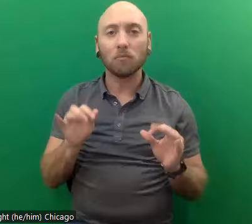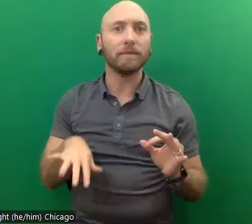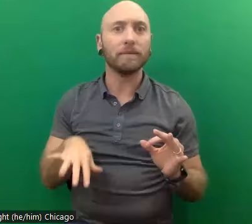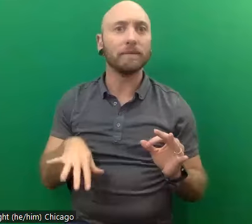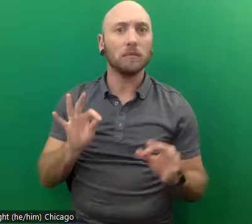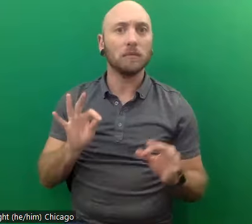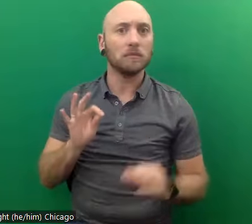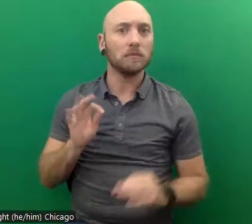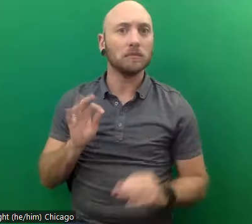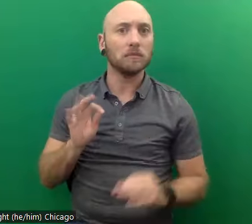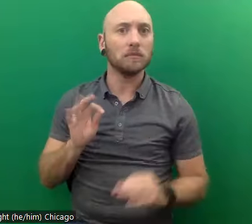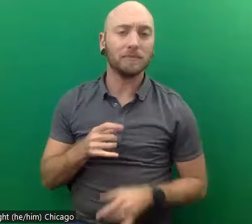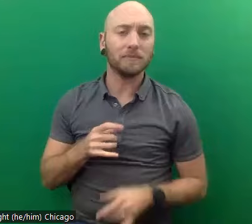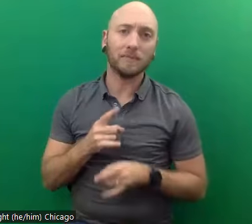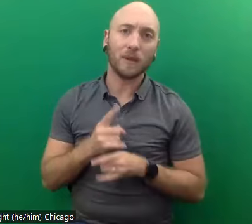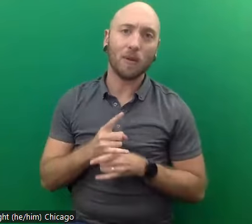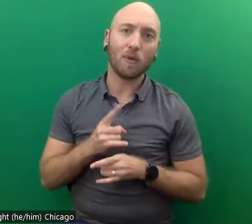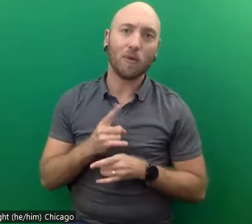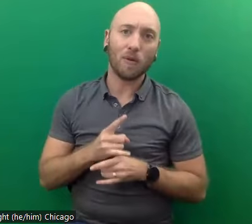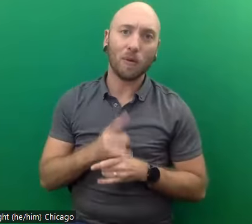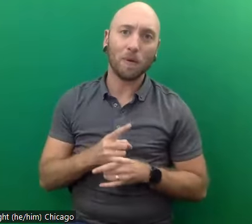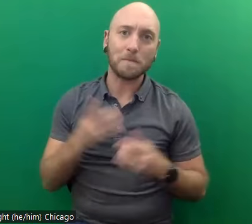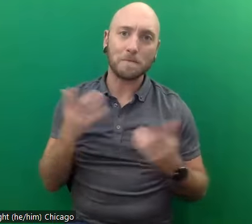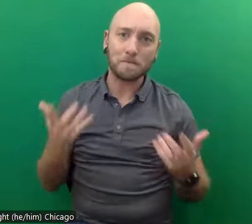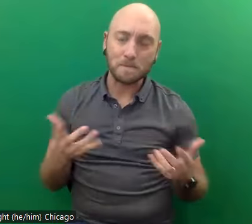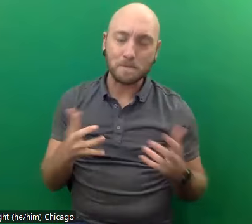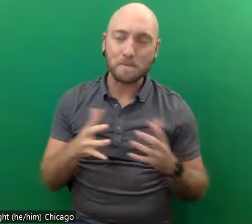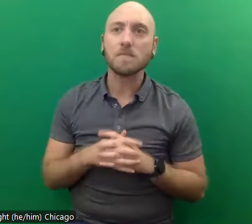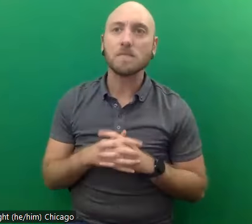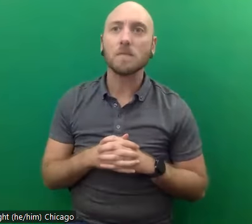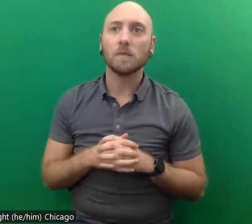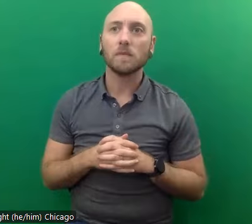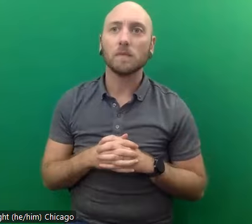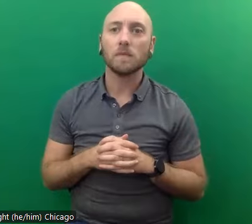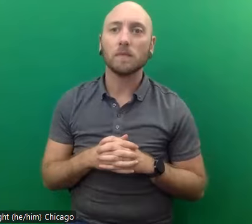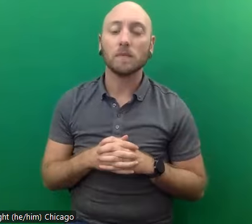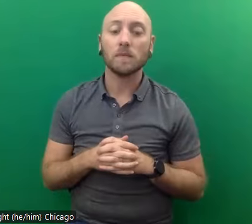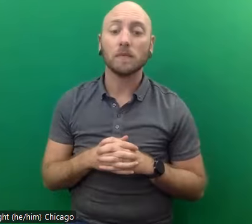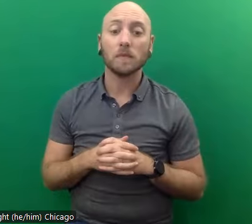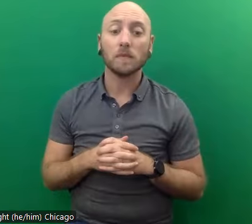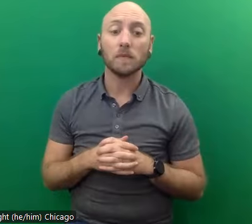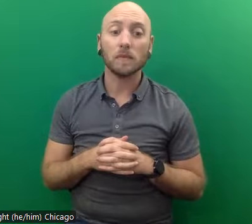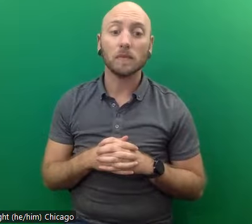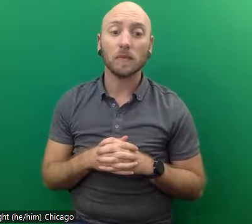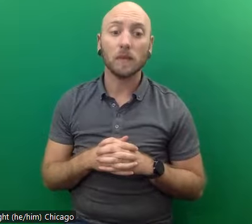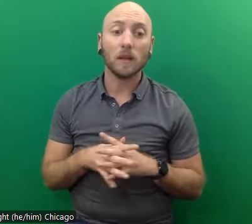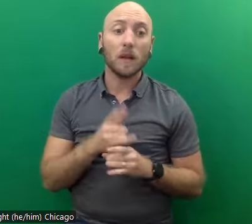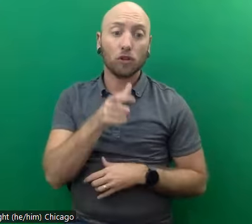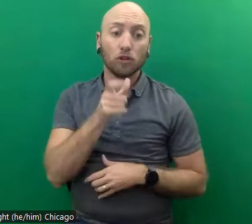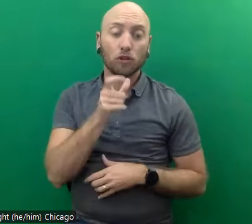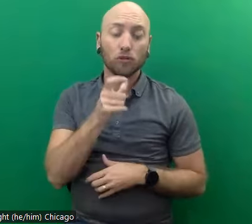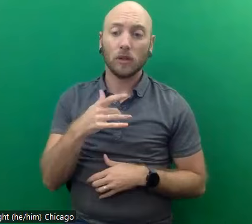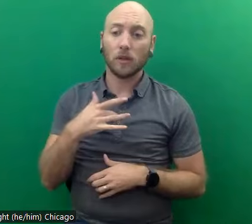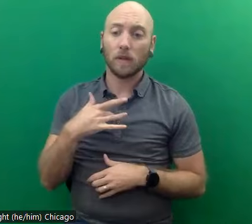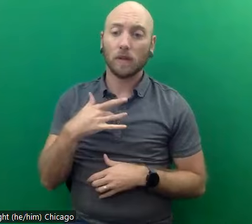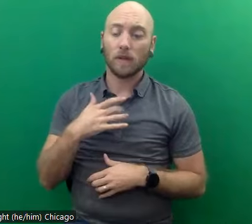alcohol. Alcohol allowed me to get outside of myself, and it allowed me to do things I haven't